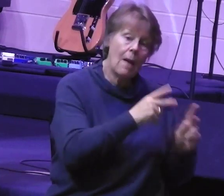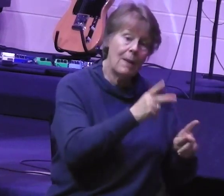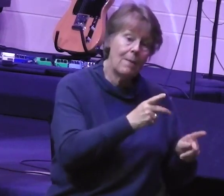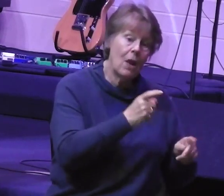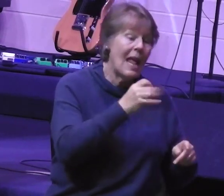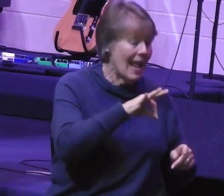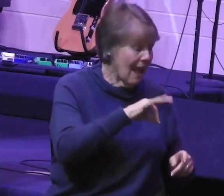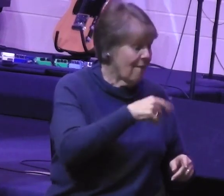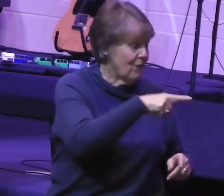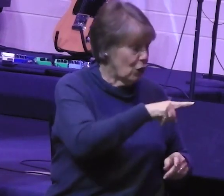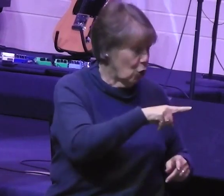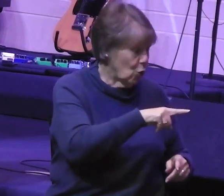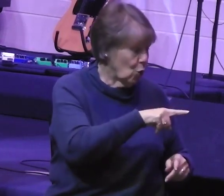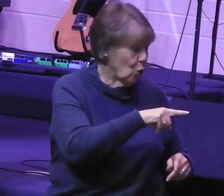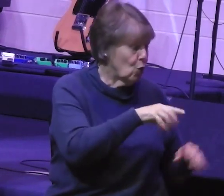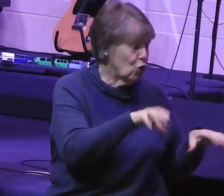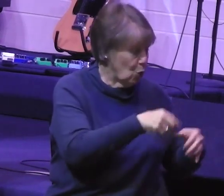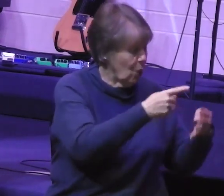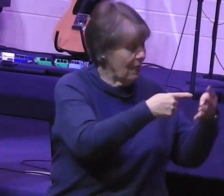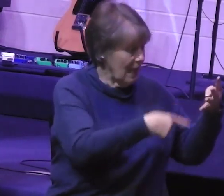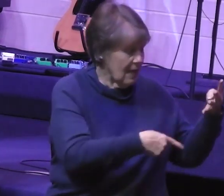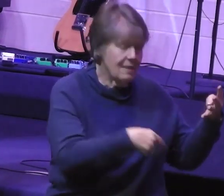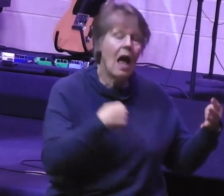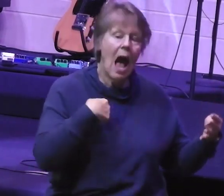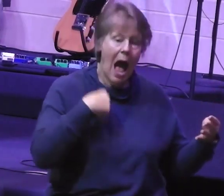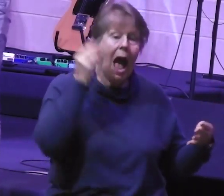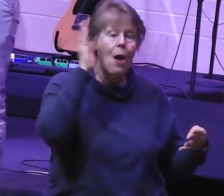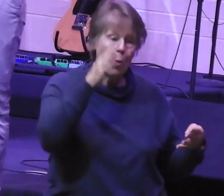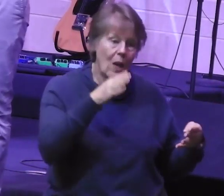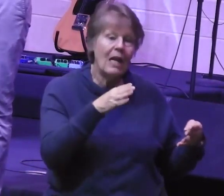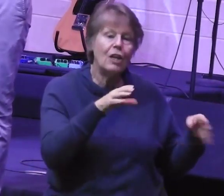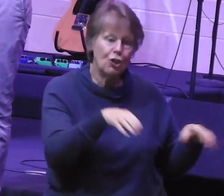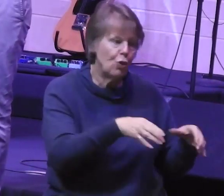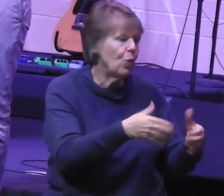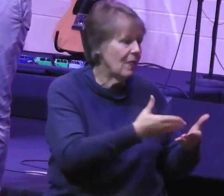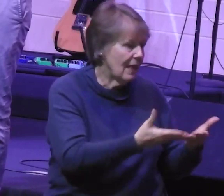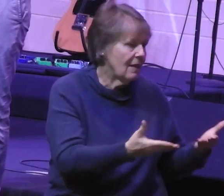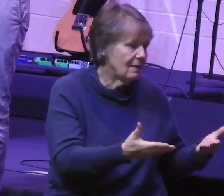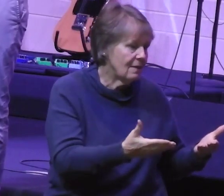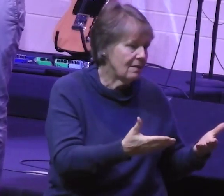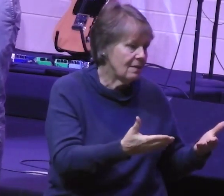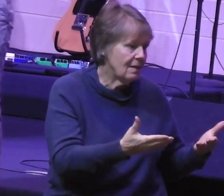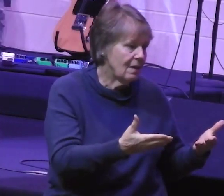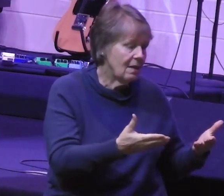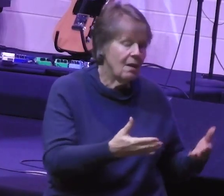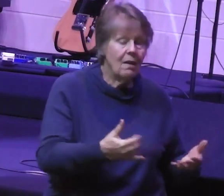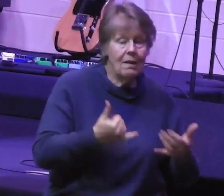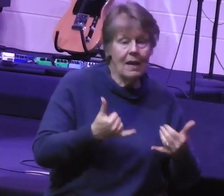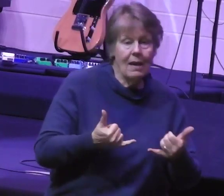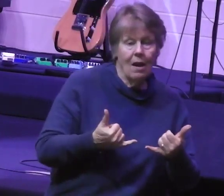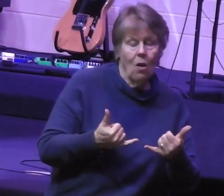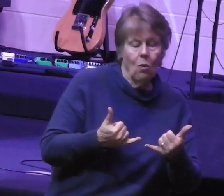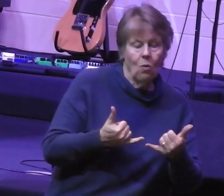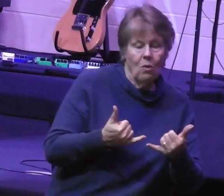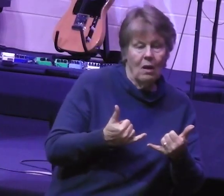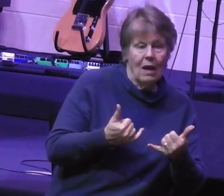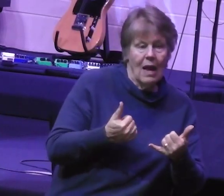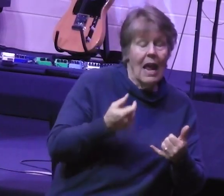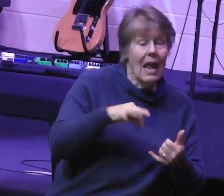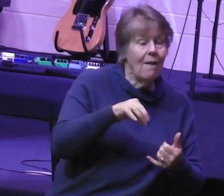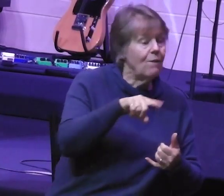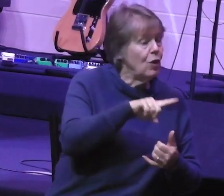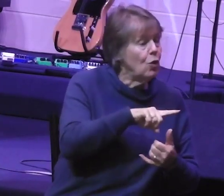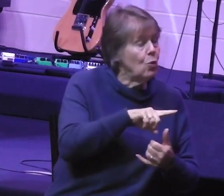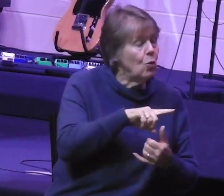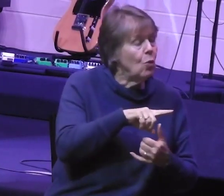makes sense if you live in modern America with some of the modern thoughts that we have. But if you're a